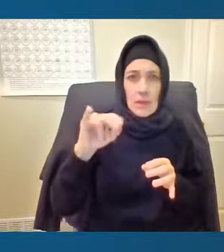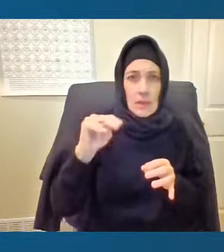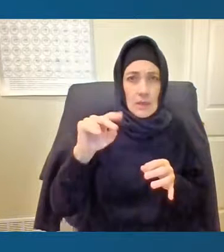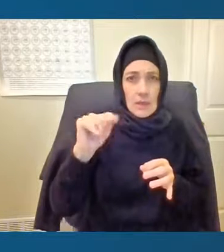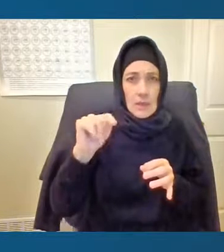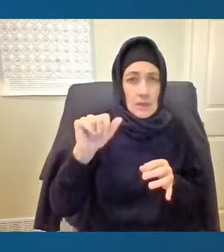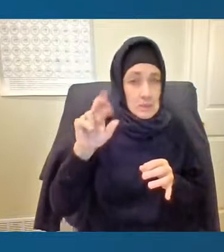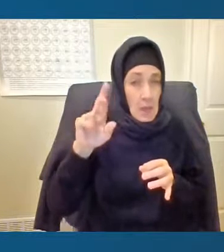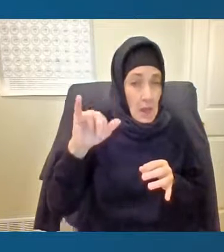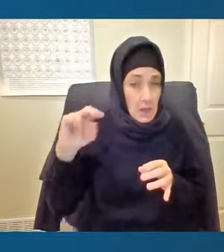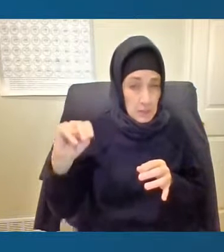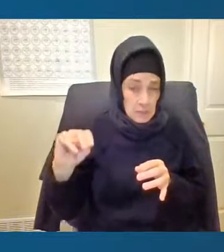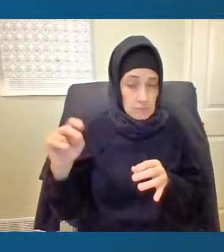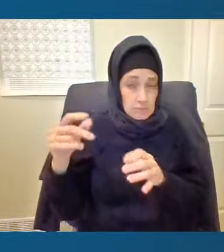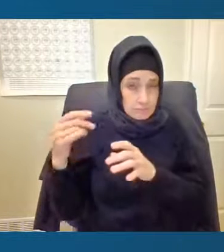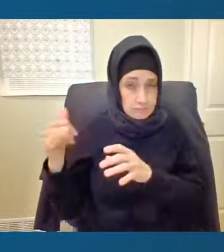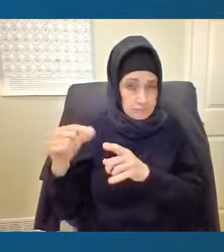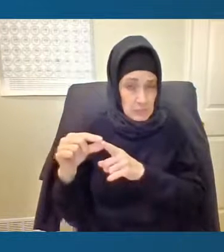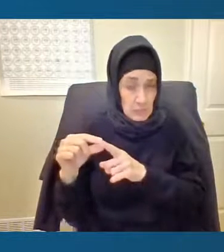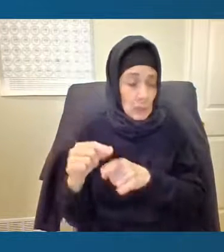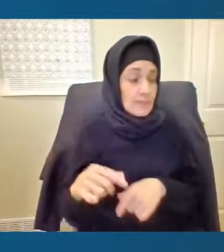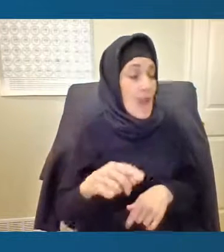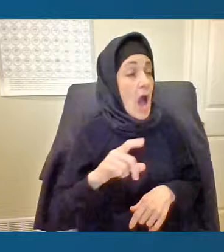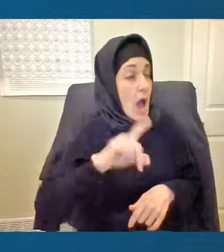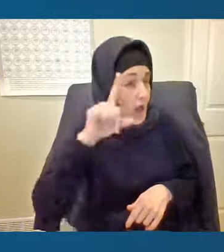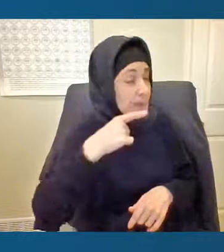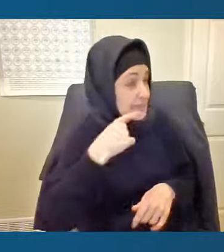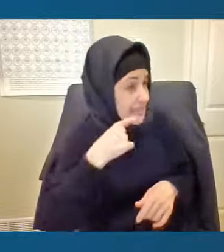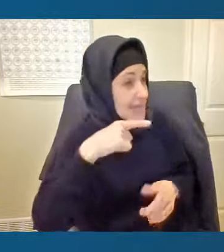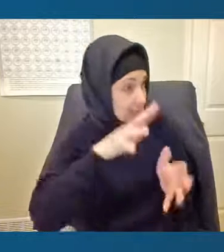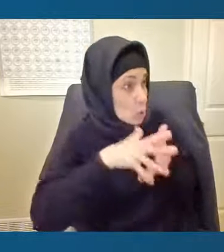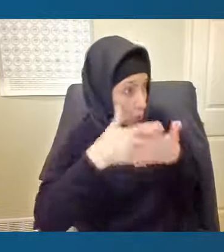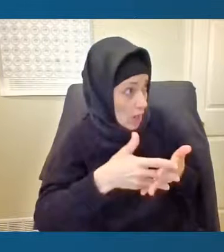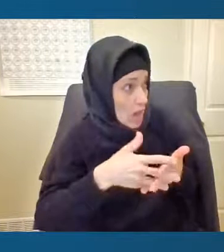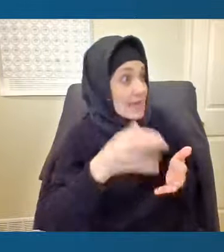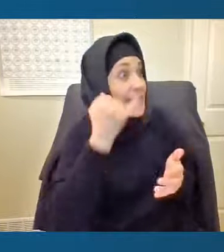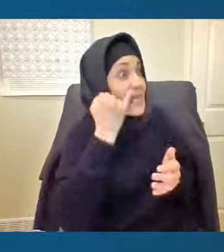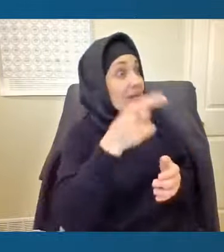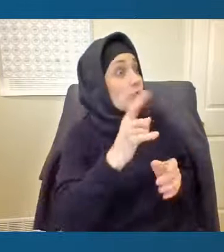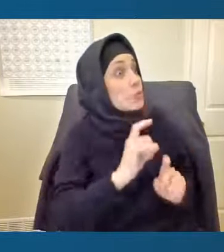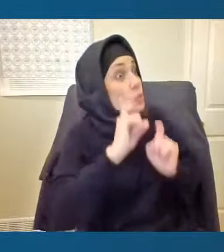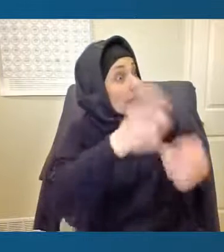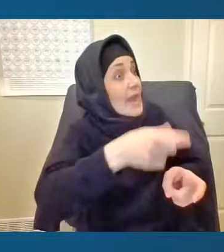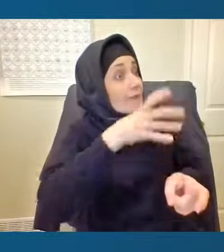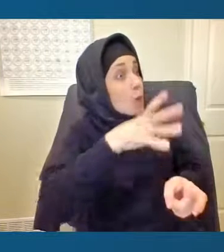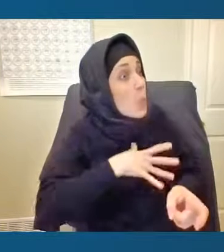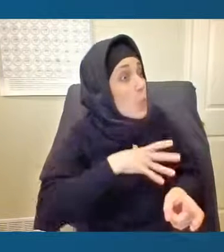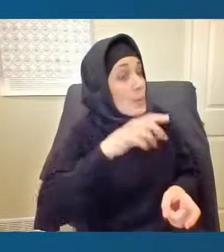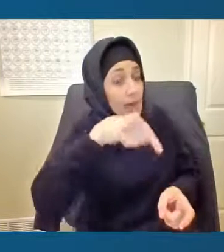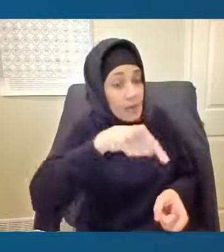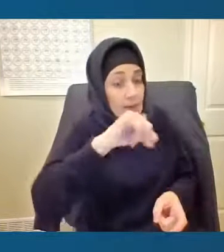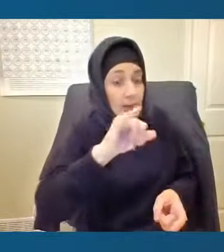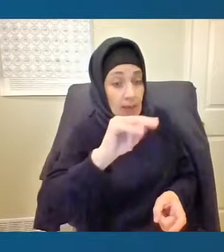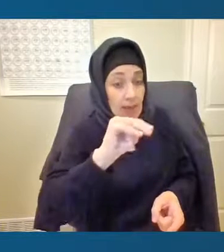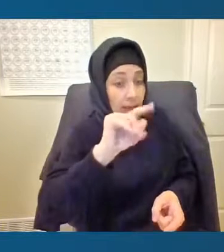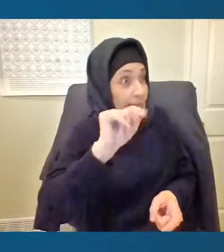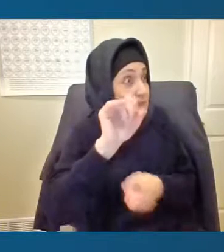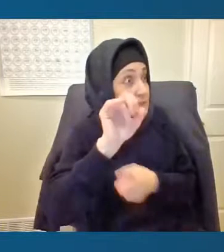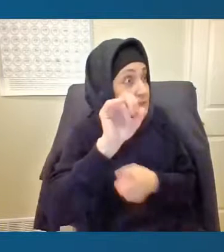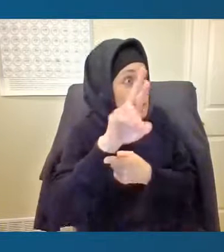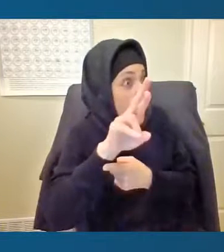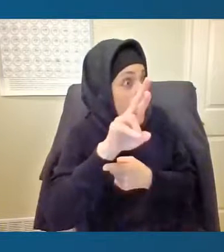minhu shay'a. Right? Allah says in the Quran, if you were to give a woman a qintar as her dowry, a qintar is this